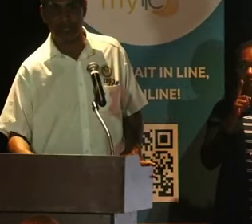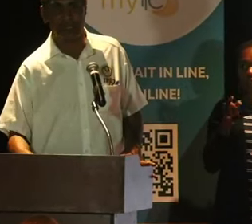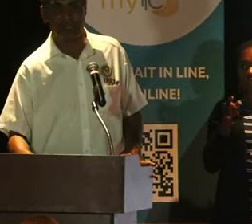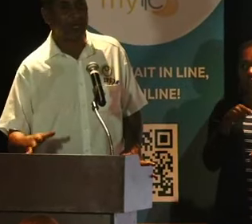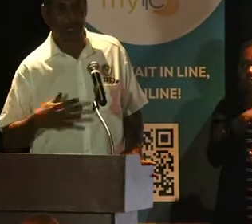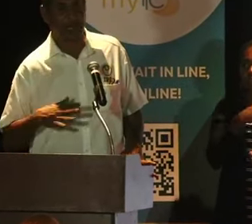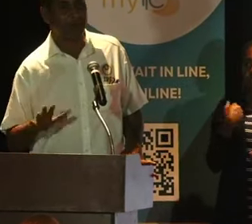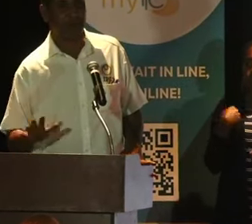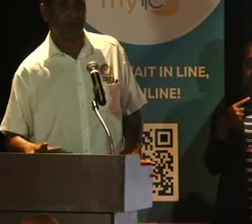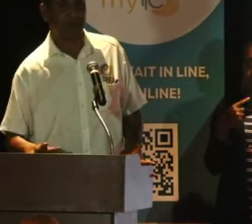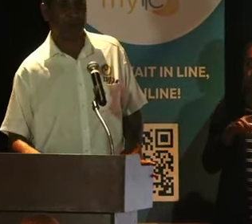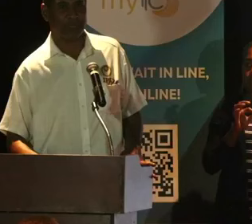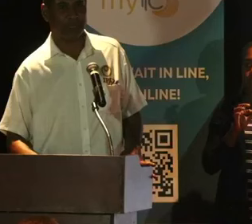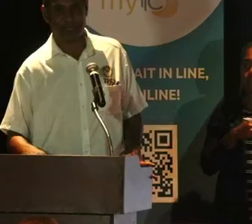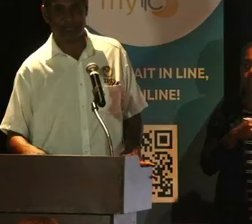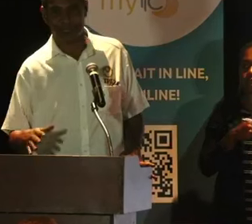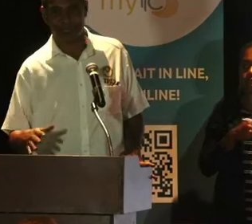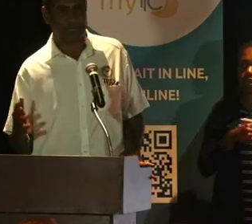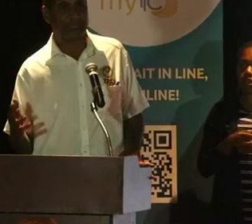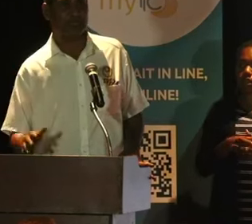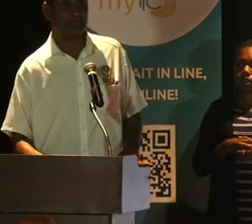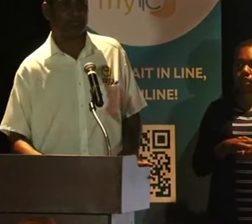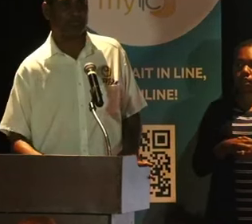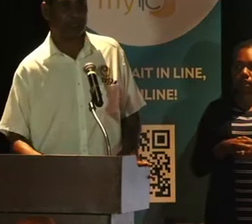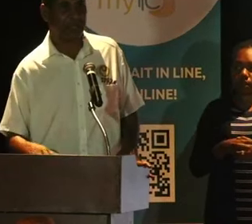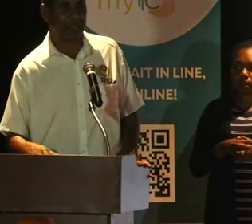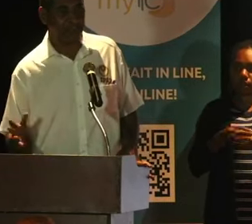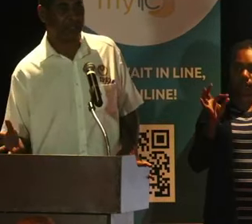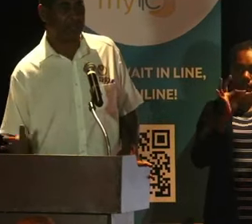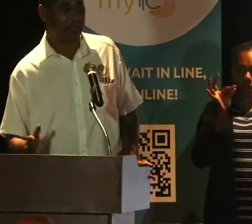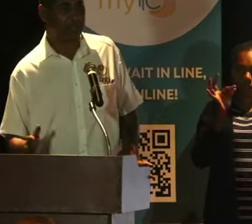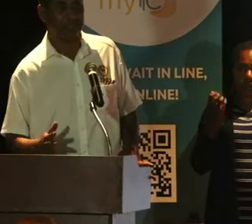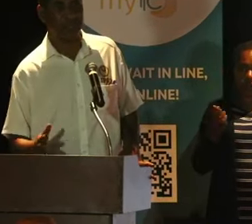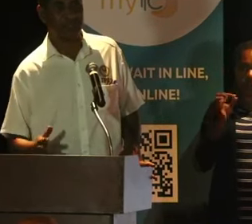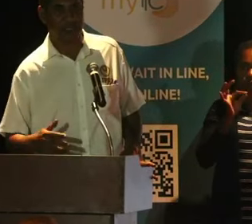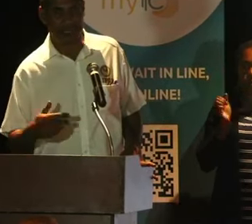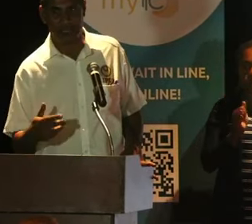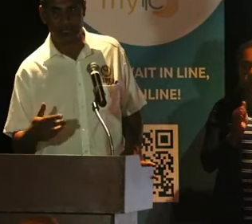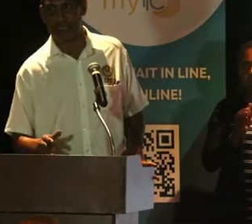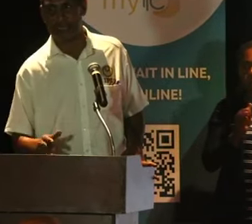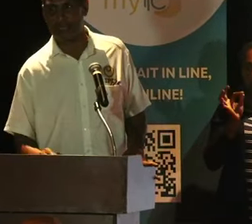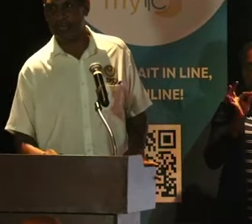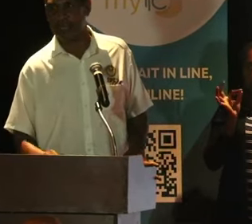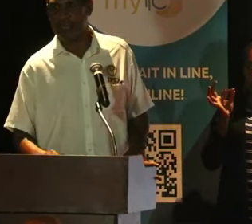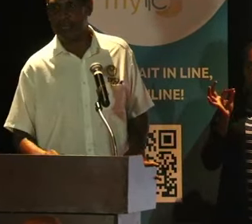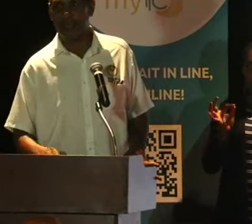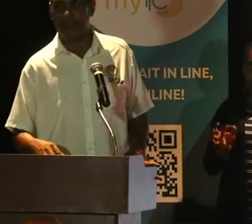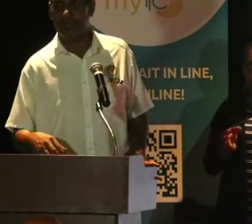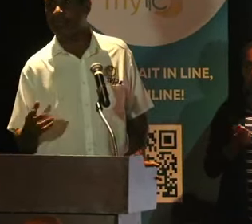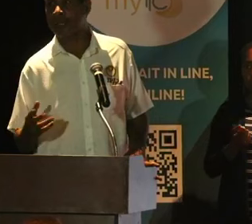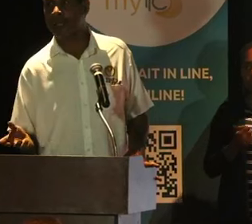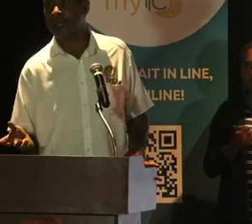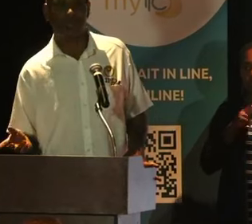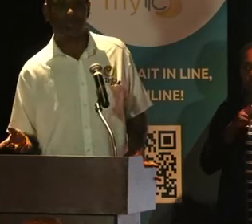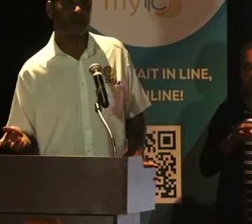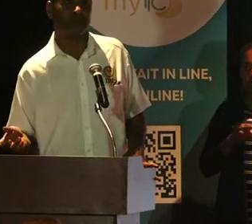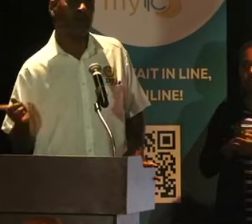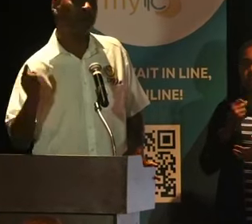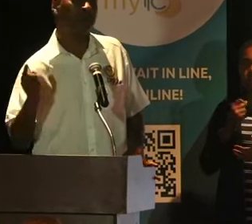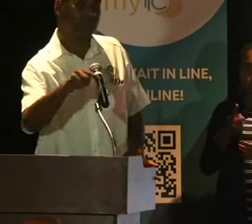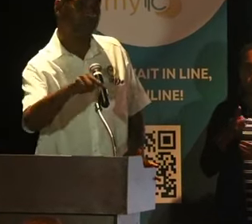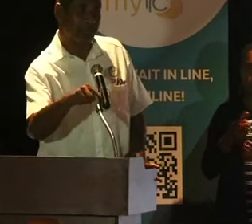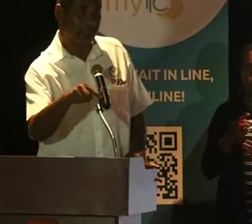IPA, my door is open. Please come and see me. I have officers in my division that does that. And I can refer you to